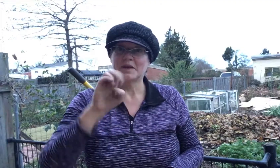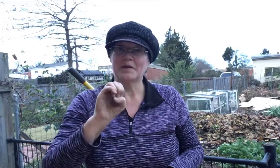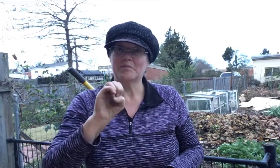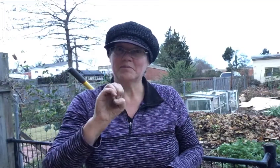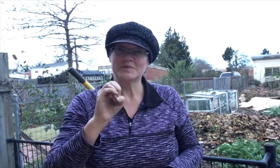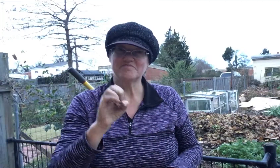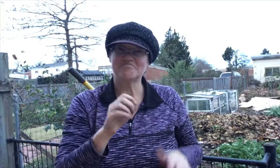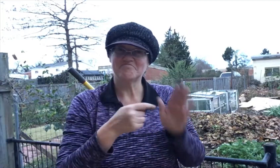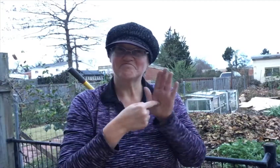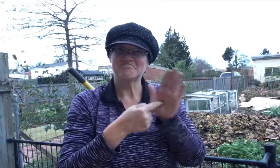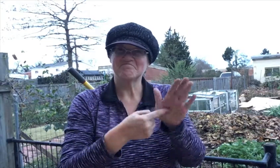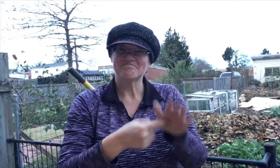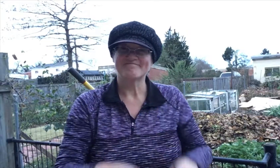only thing left is the tape.